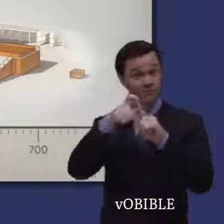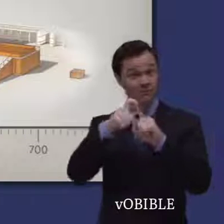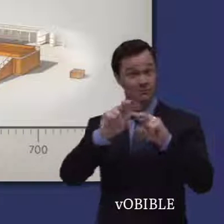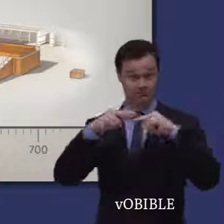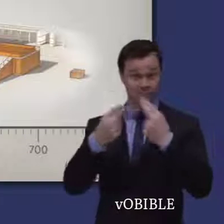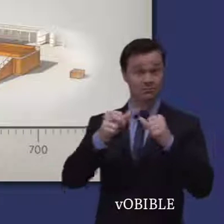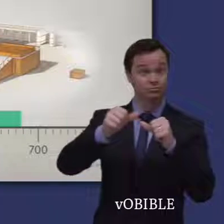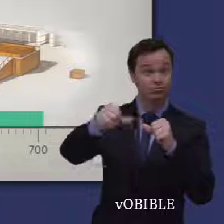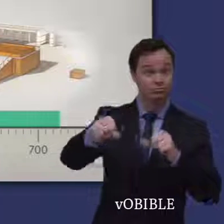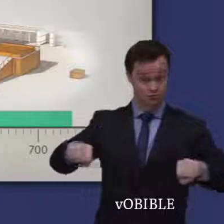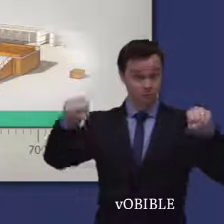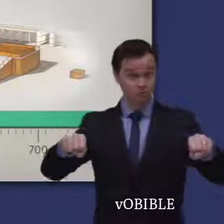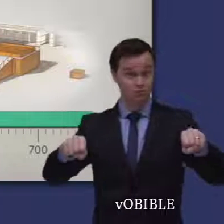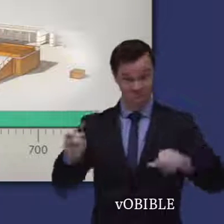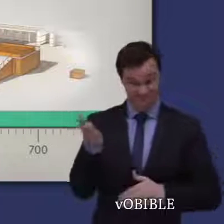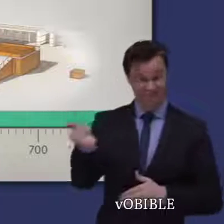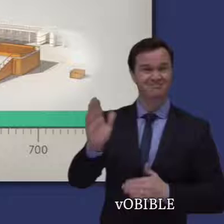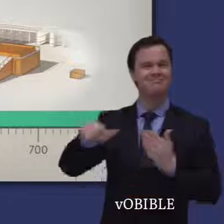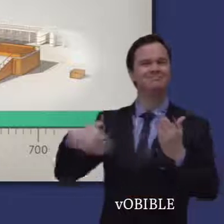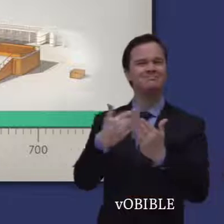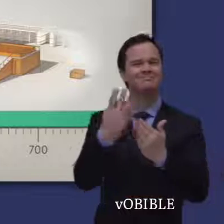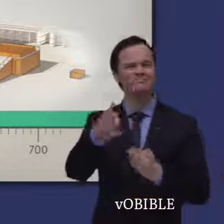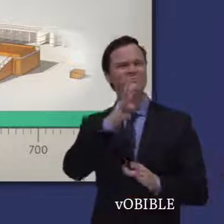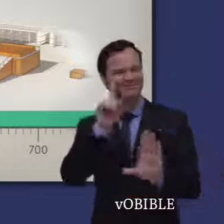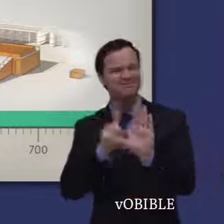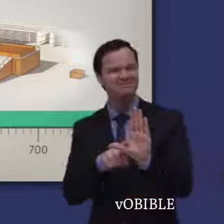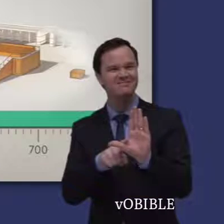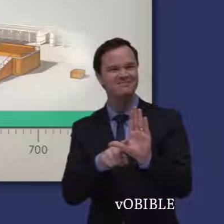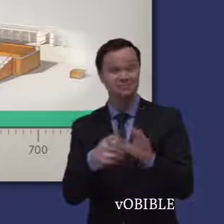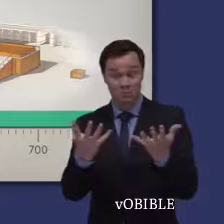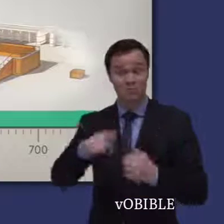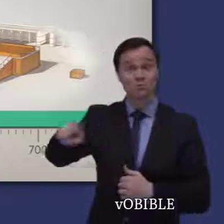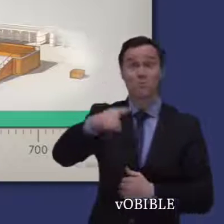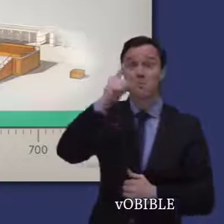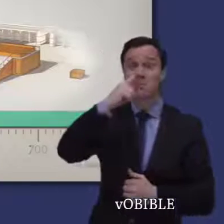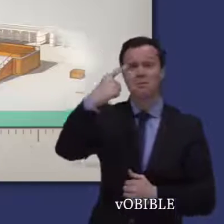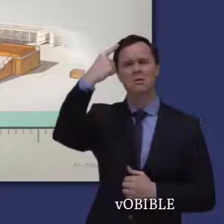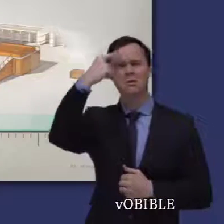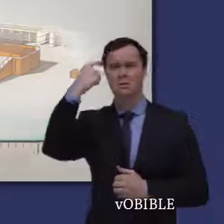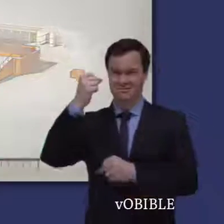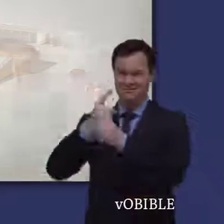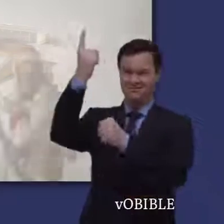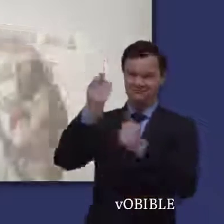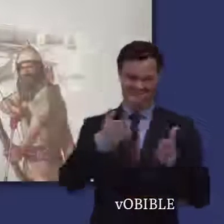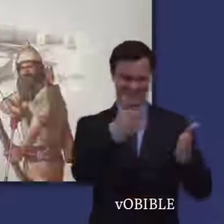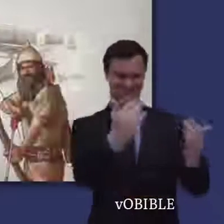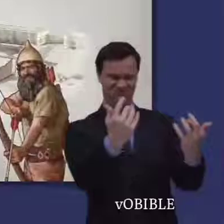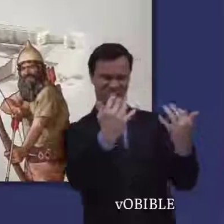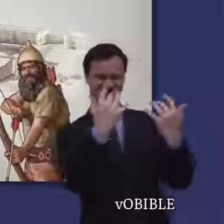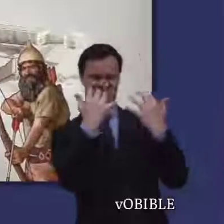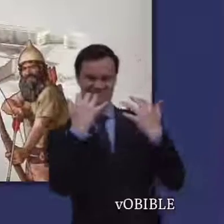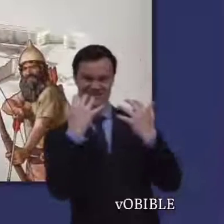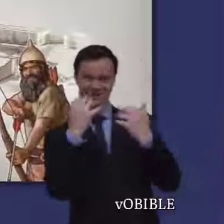ruled uninterrupted from there for over four centuries. Therefore, to the Jews back then, God's allowing